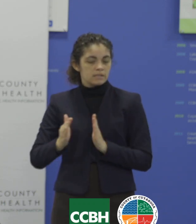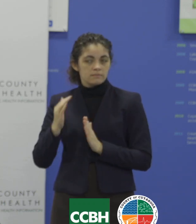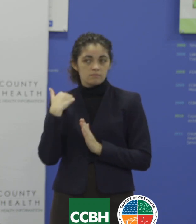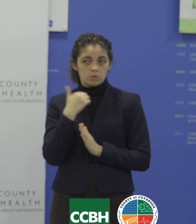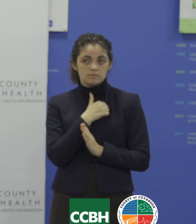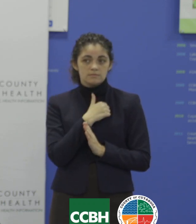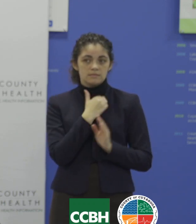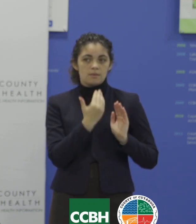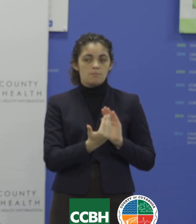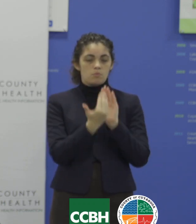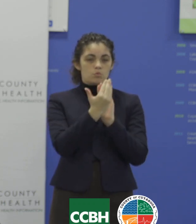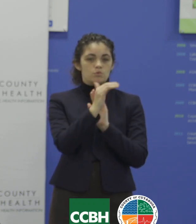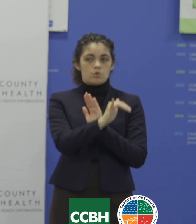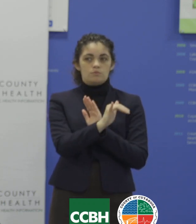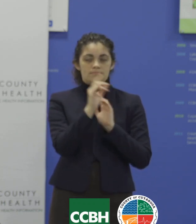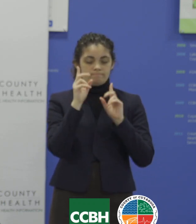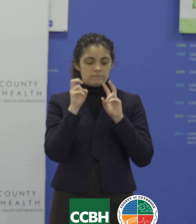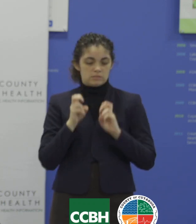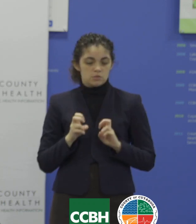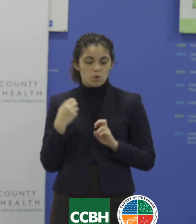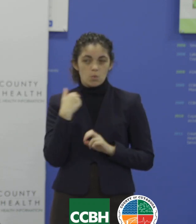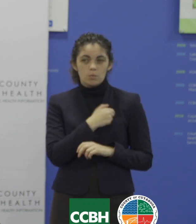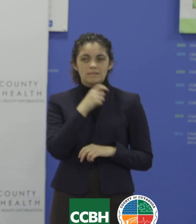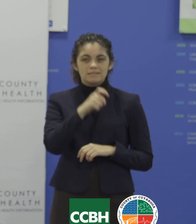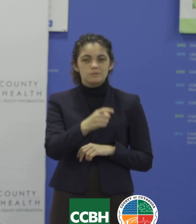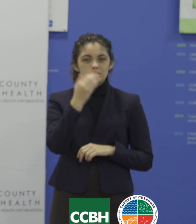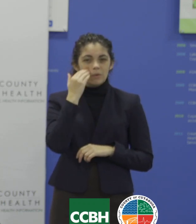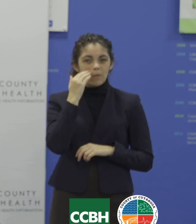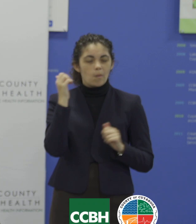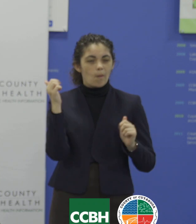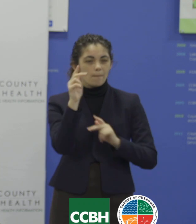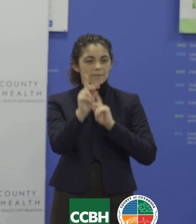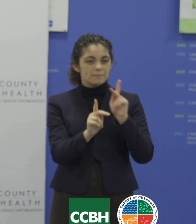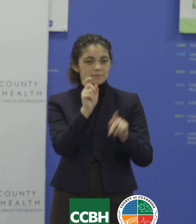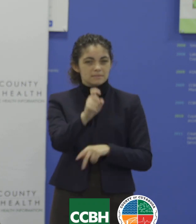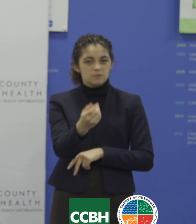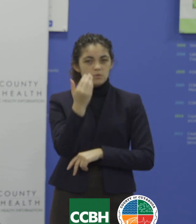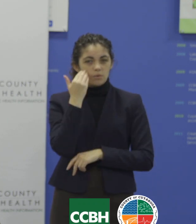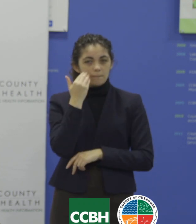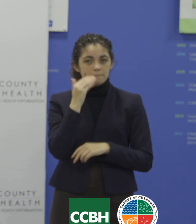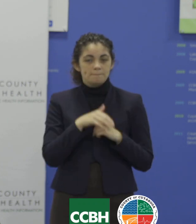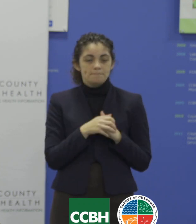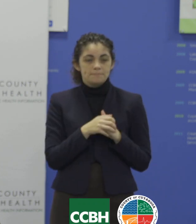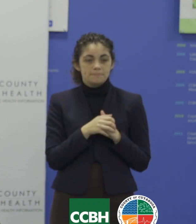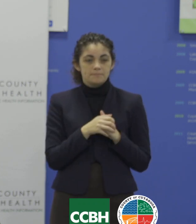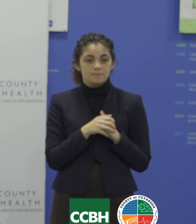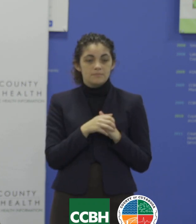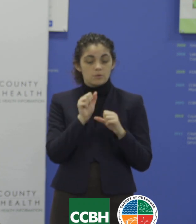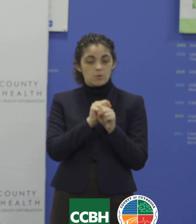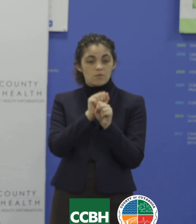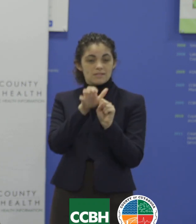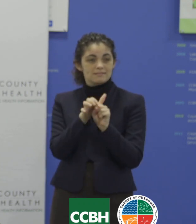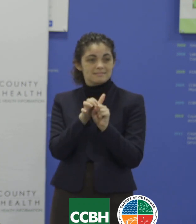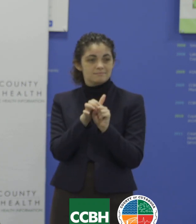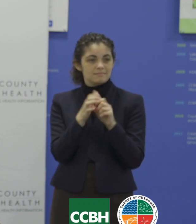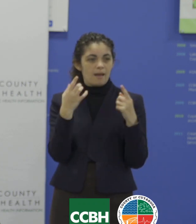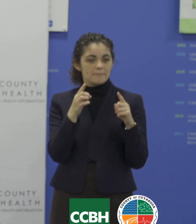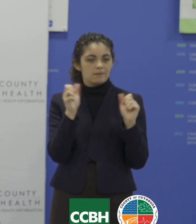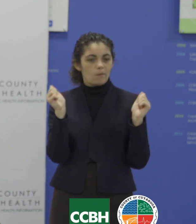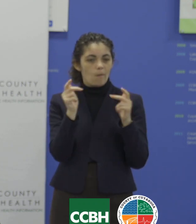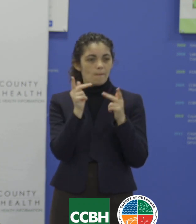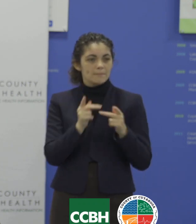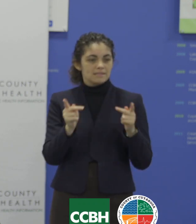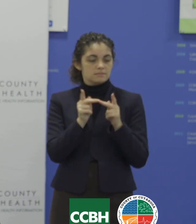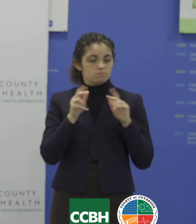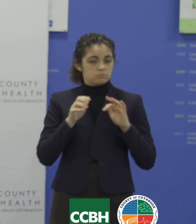these investigations. So we need to know, everyone needs to know, that COVID-19 is everywhere. We've given